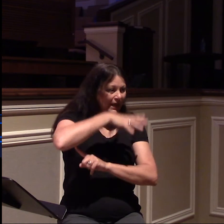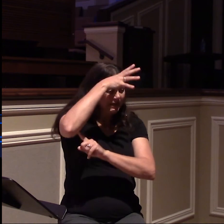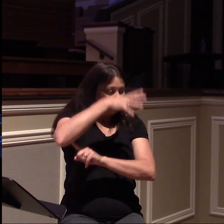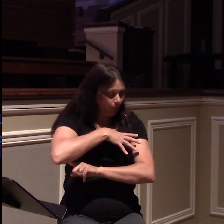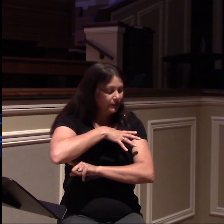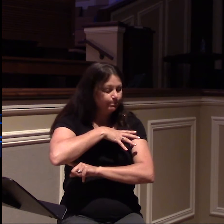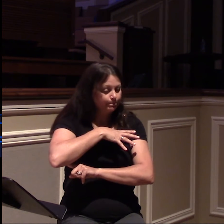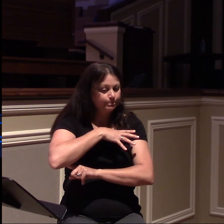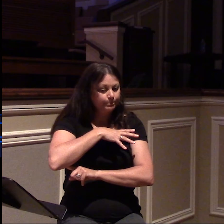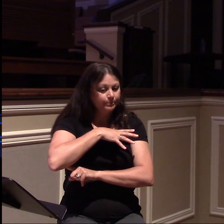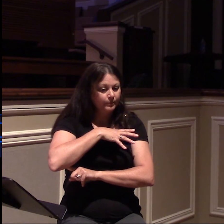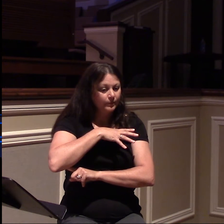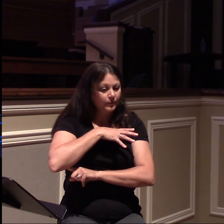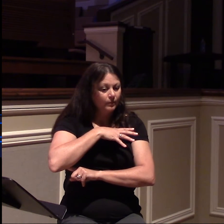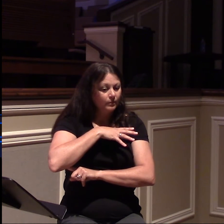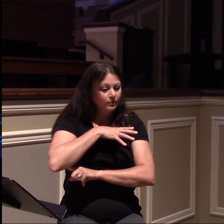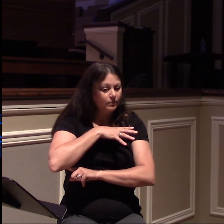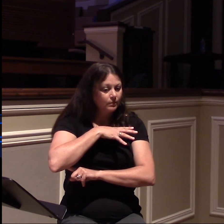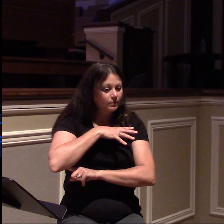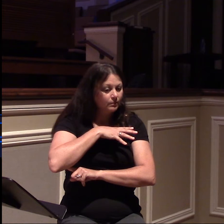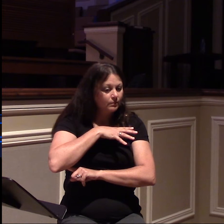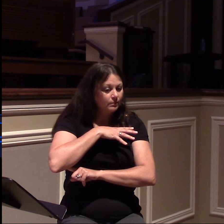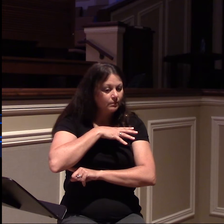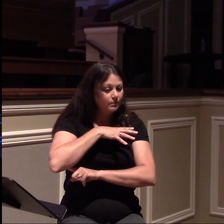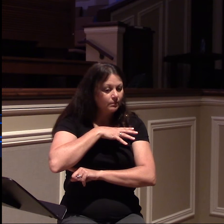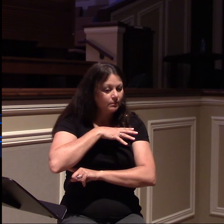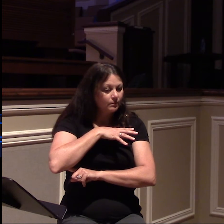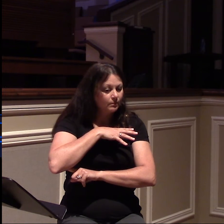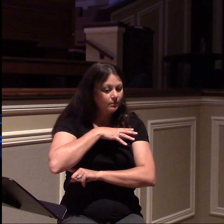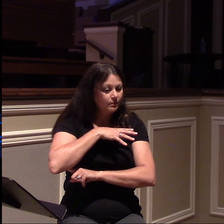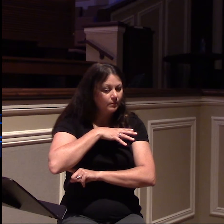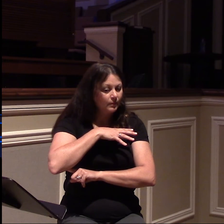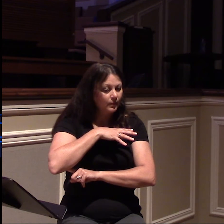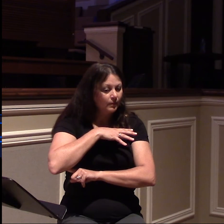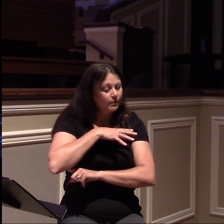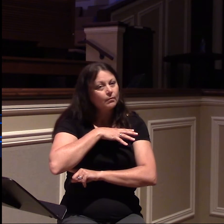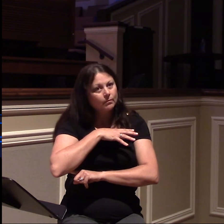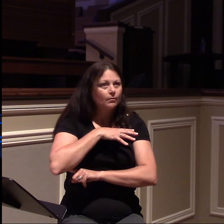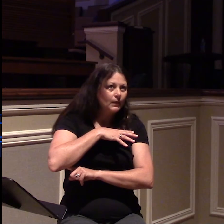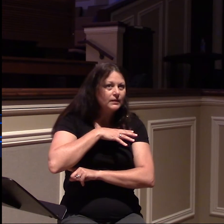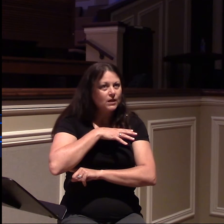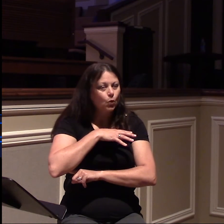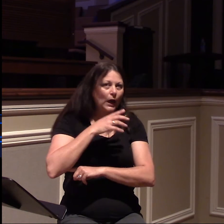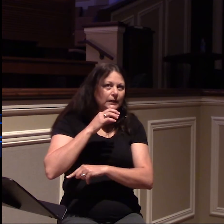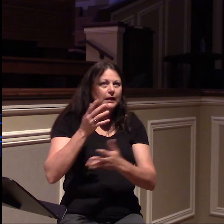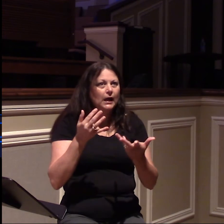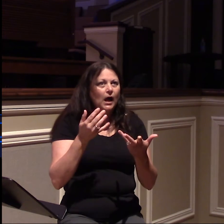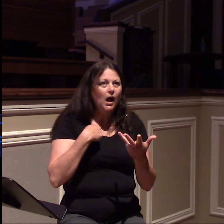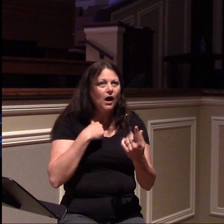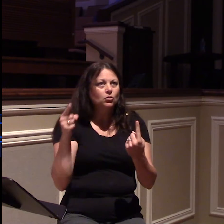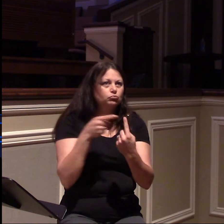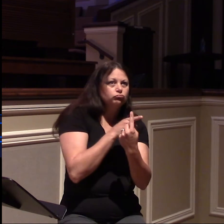So we're embodied. That means we aren't a... I'll return to this idea in just a second. We're embodied,